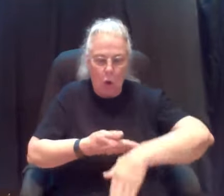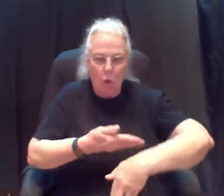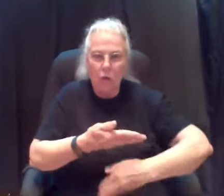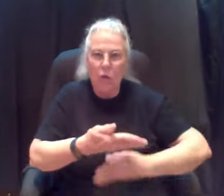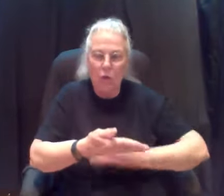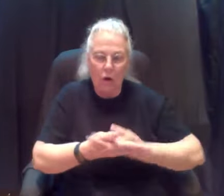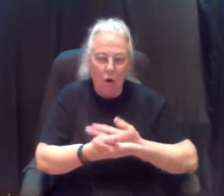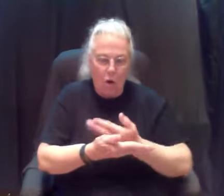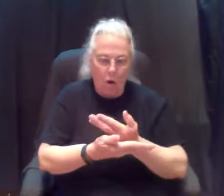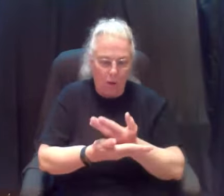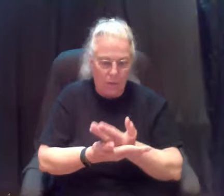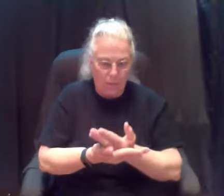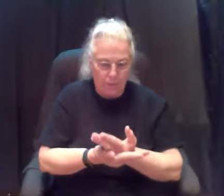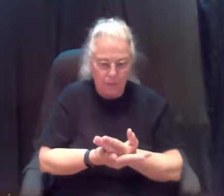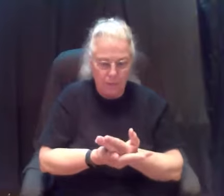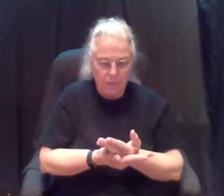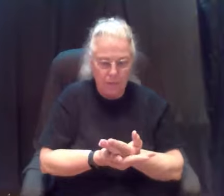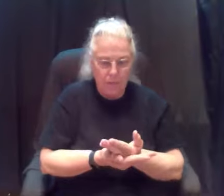Whole or all.